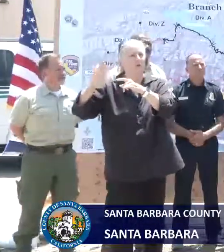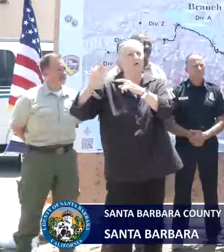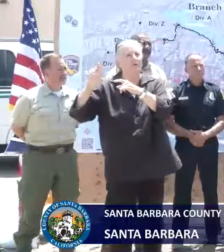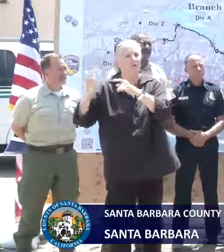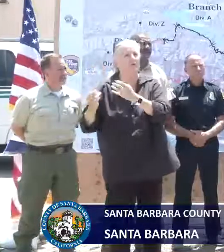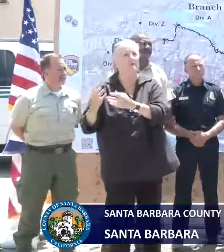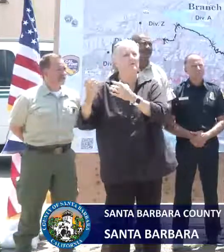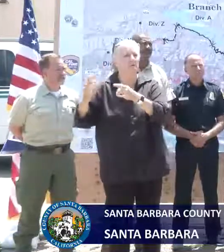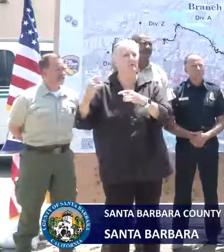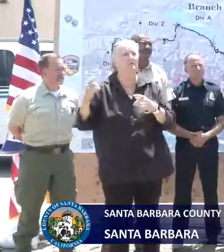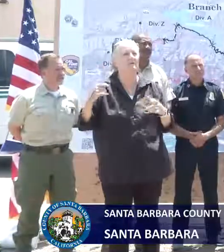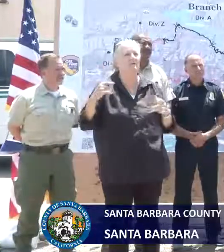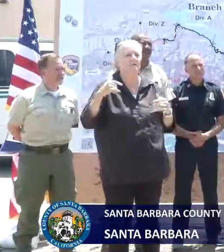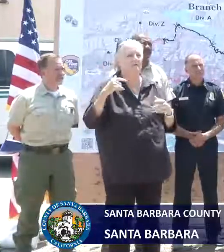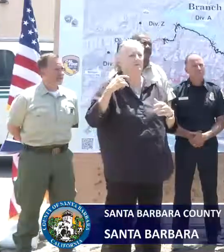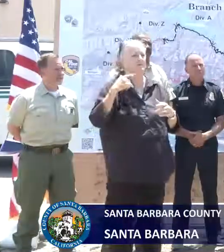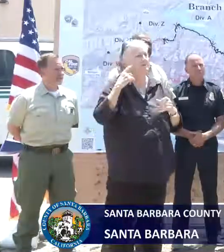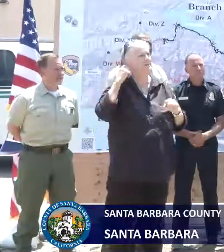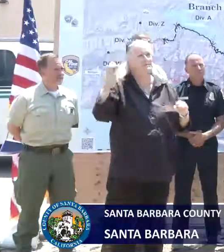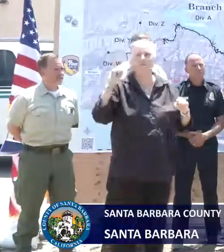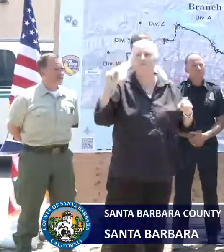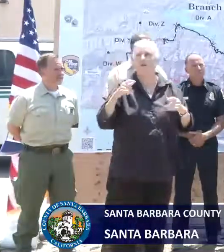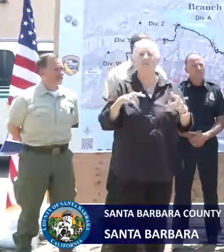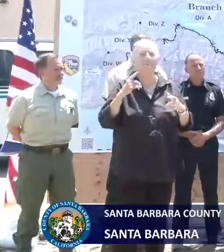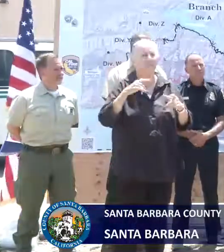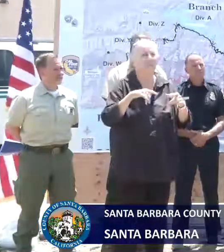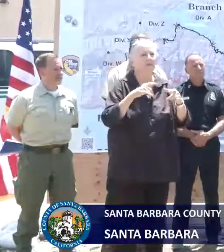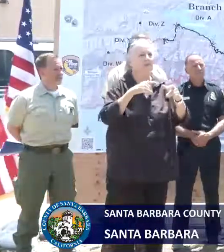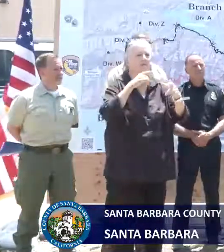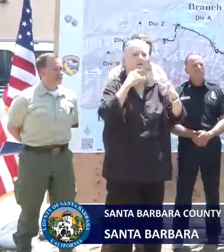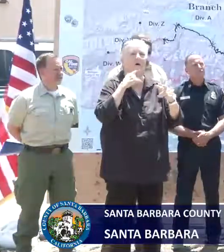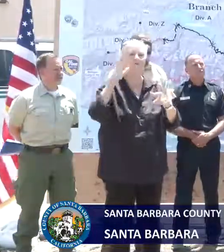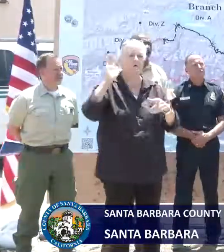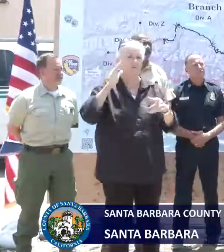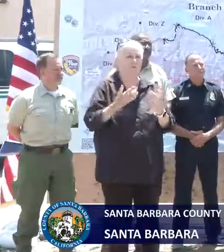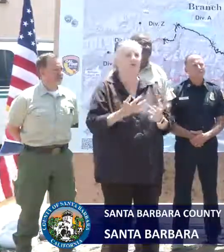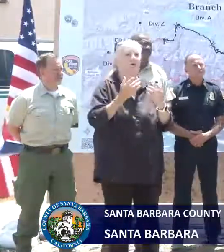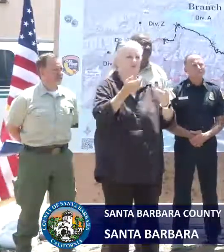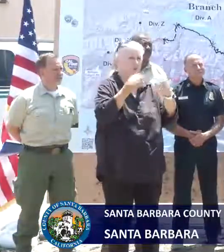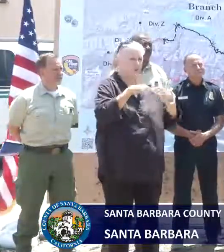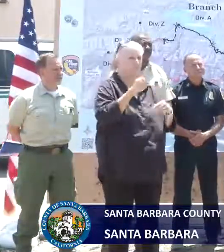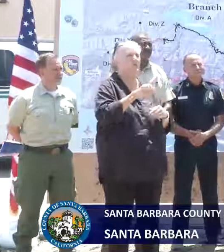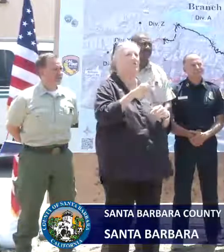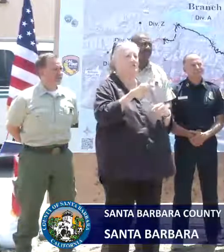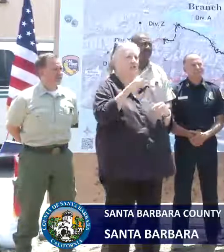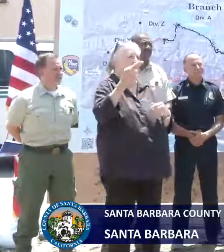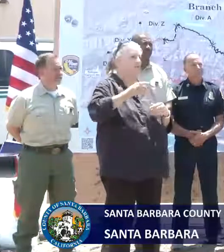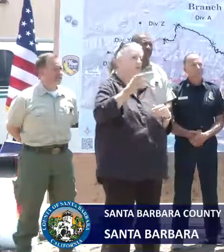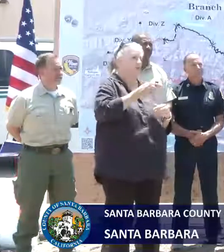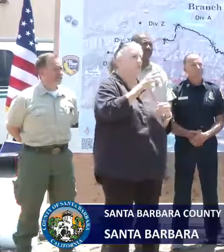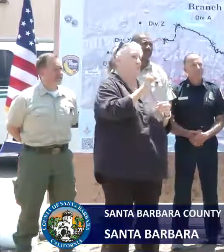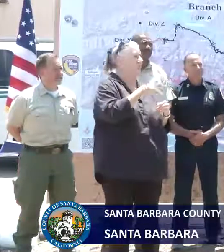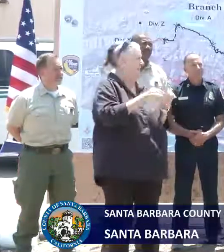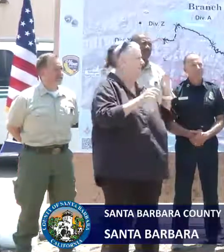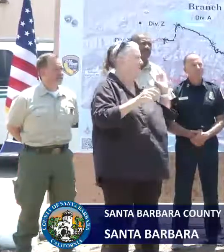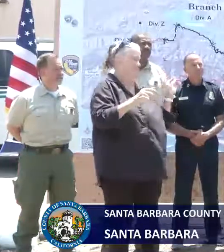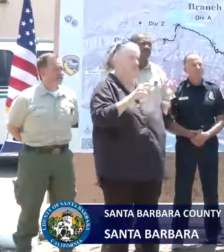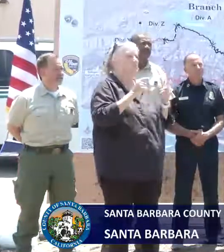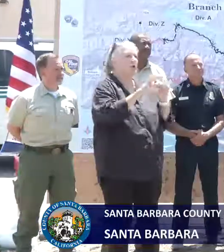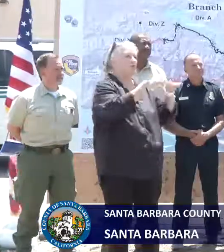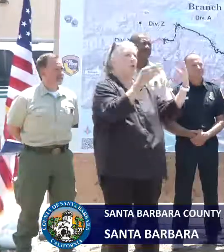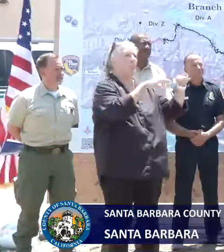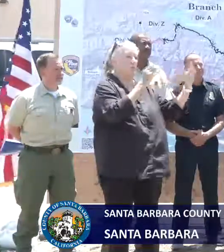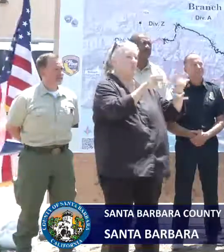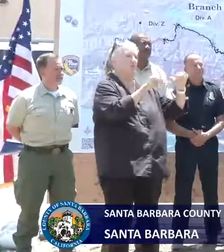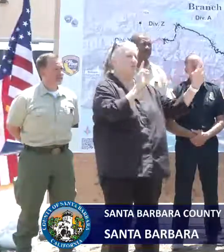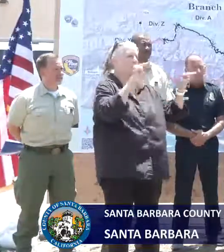instead of reinventing the wheel on those previous fires, we go back and use the maps that we have in history and look at that and try to reopen those lines from a